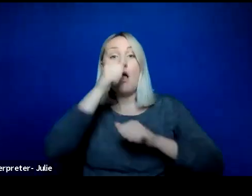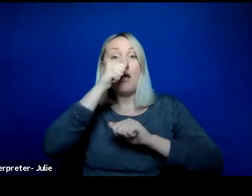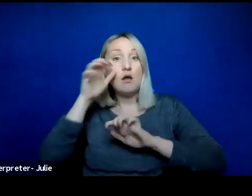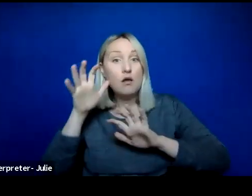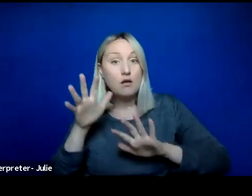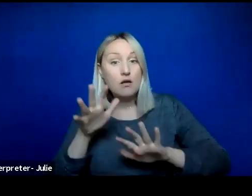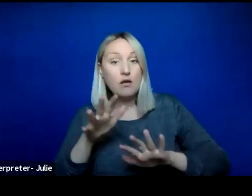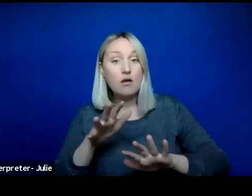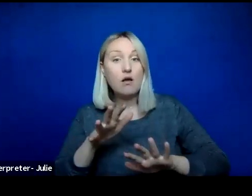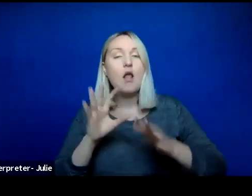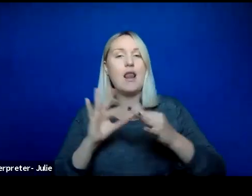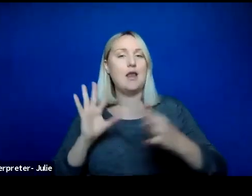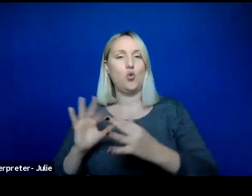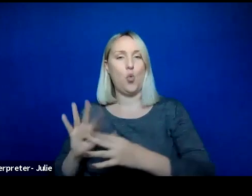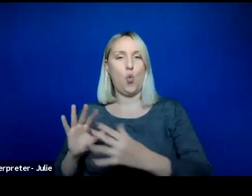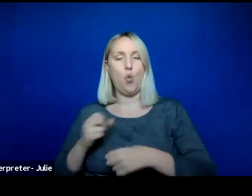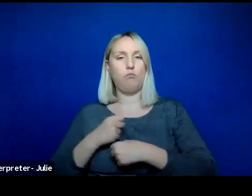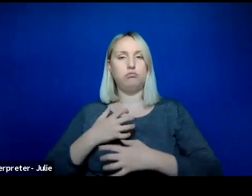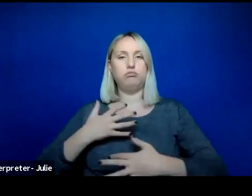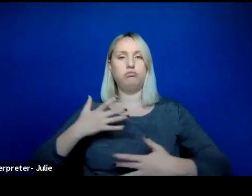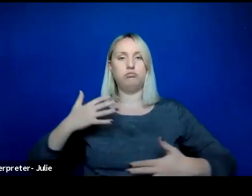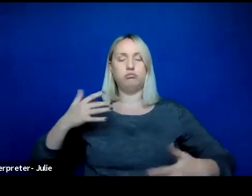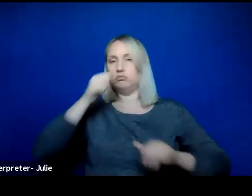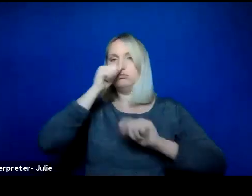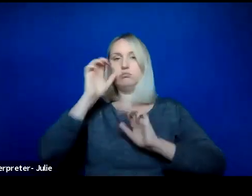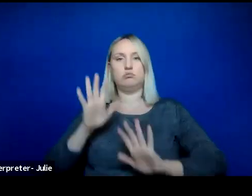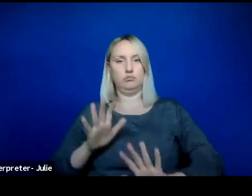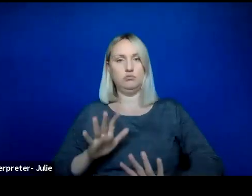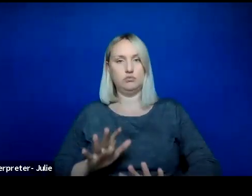exhalation, let the tension go.